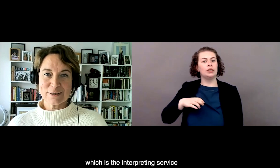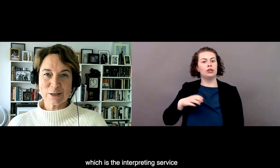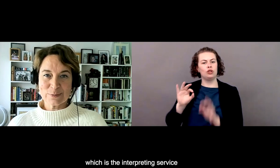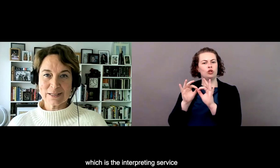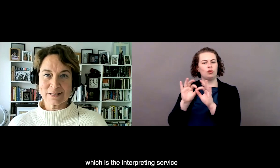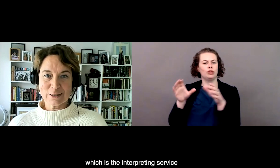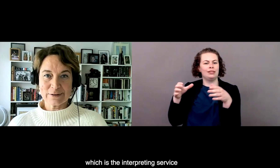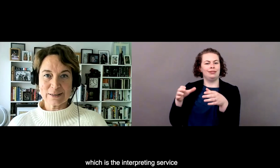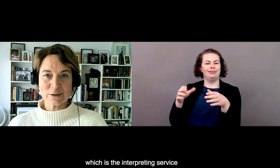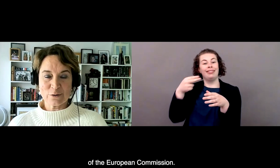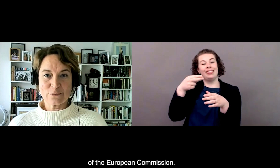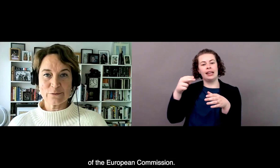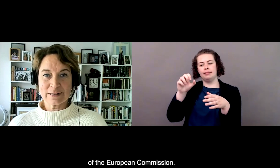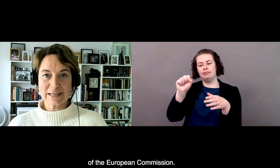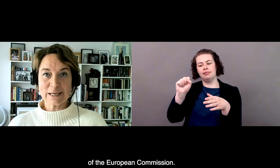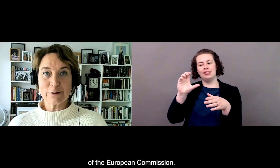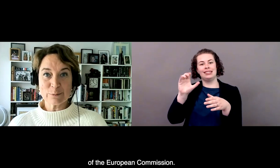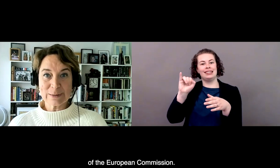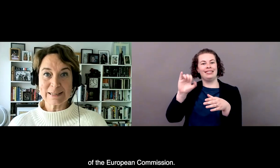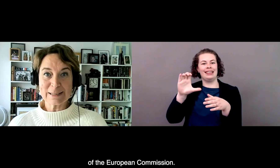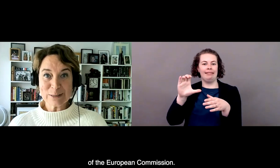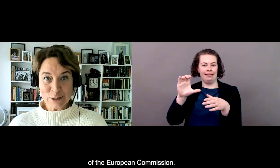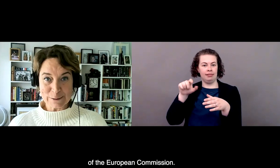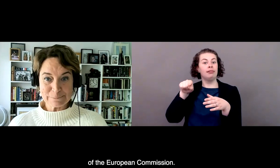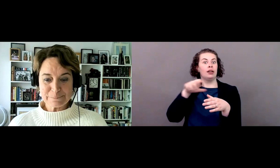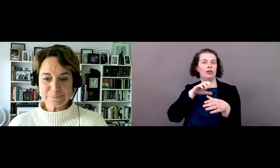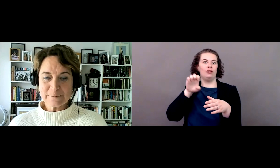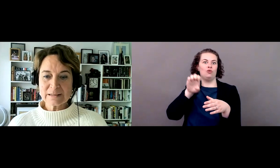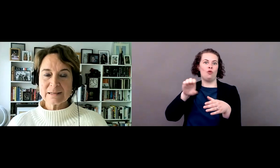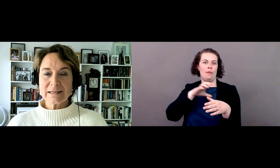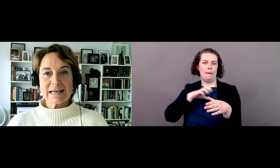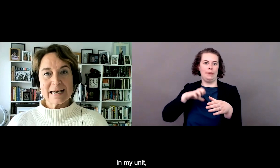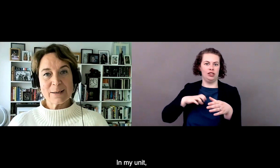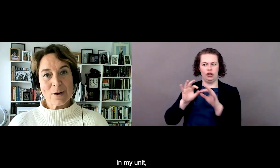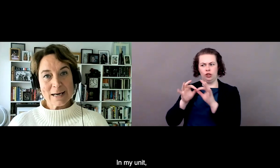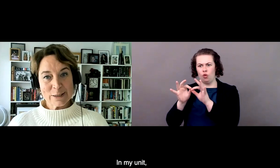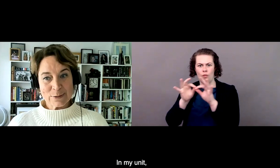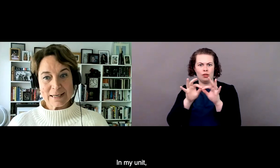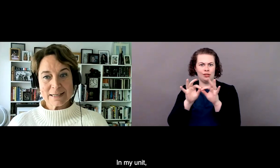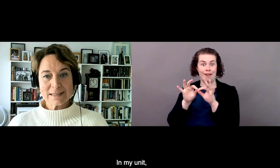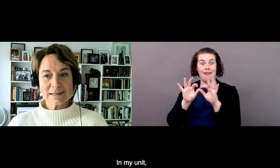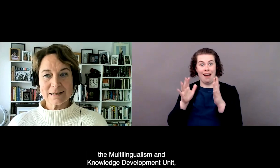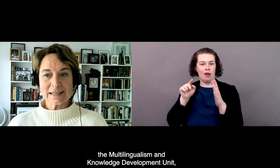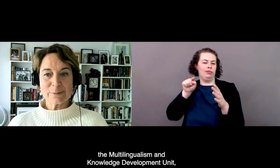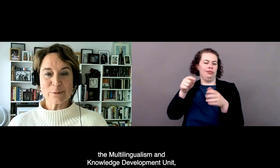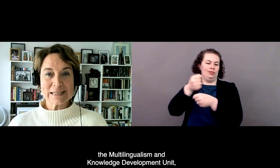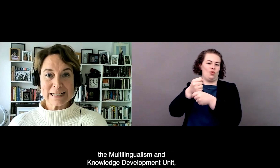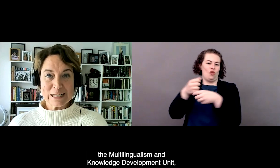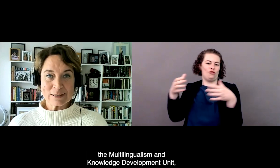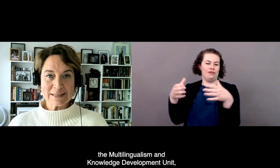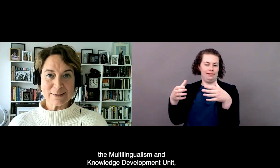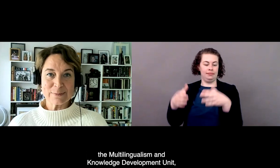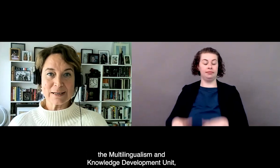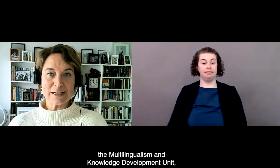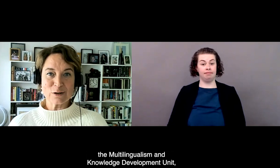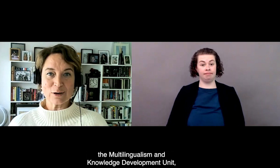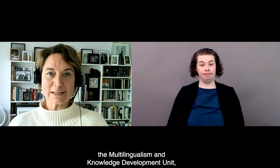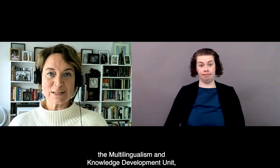interpreting service of the European Commission. In my unit, the Multilingualism and Knowledge